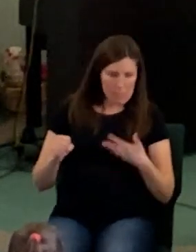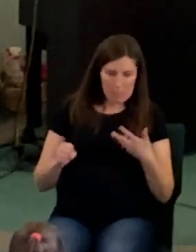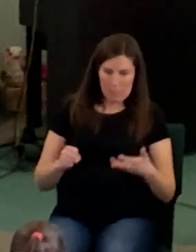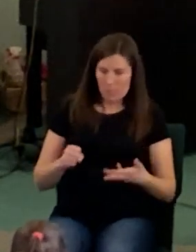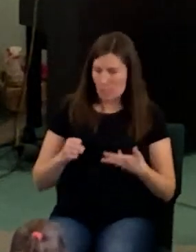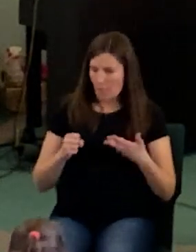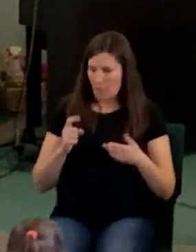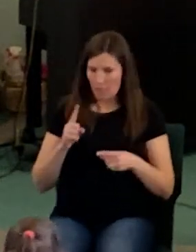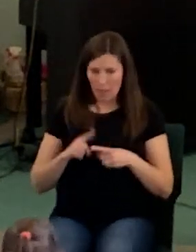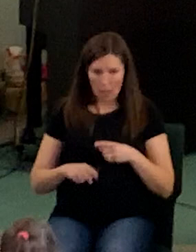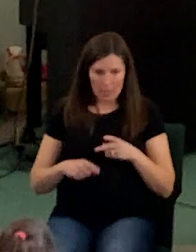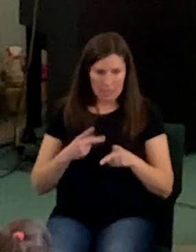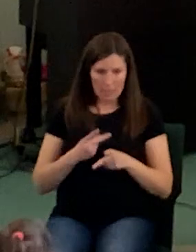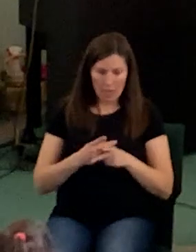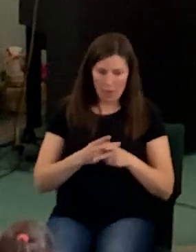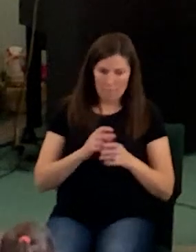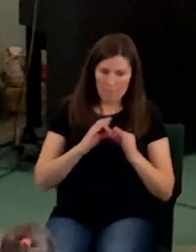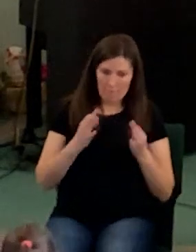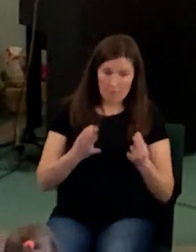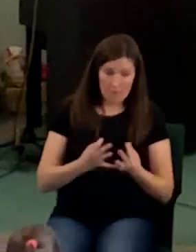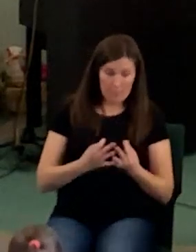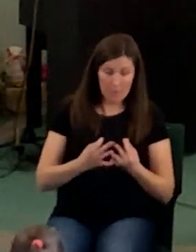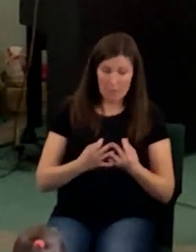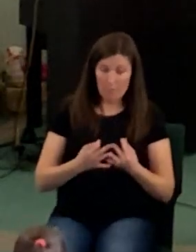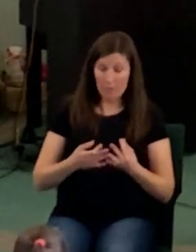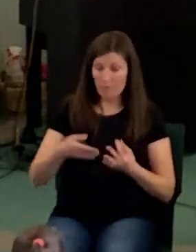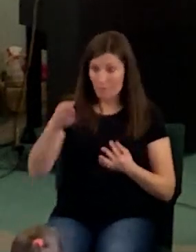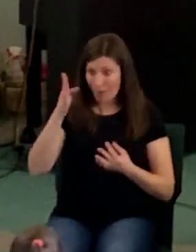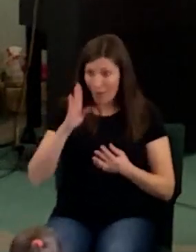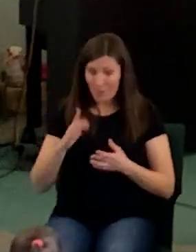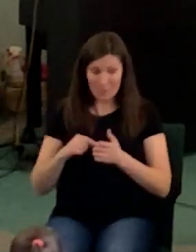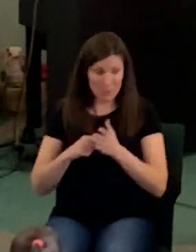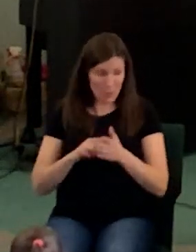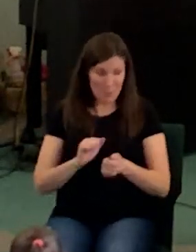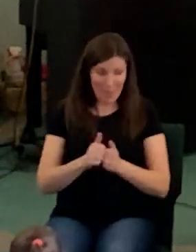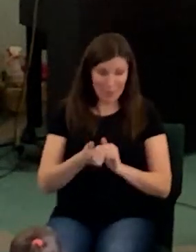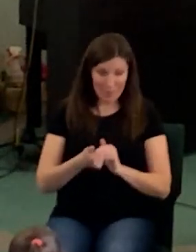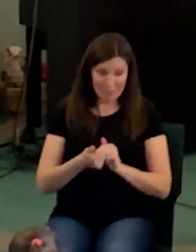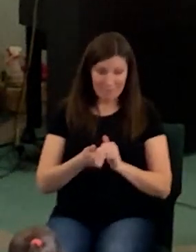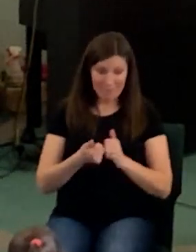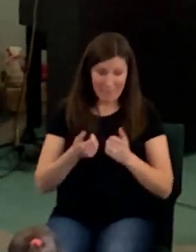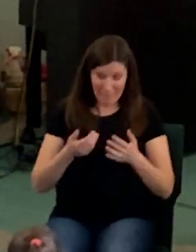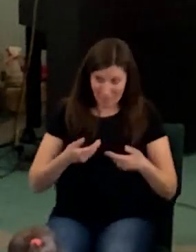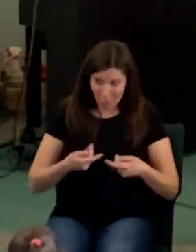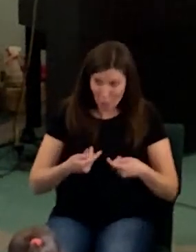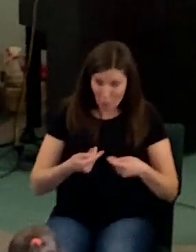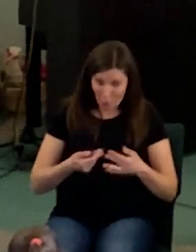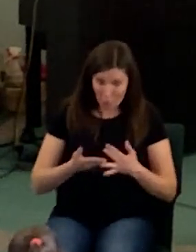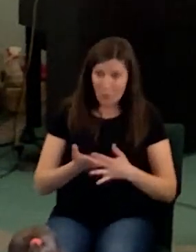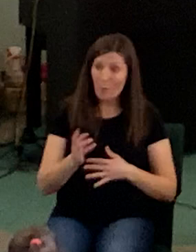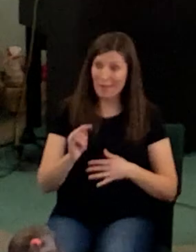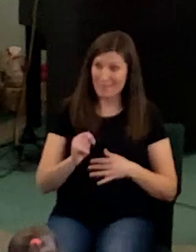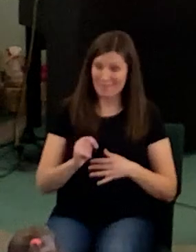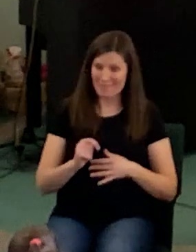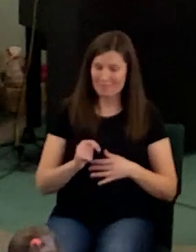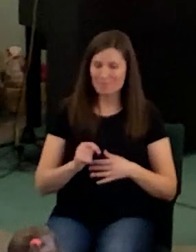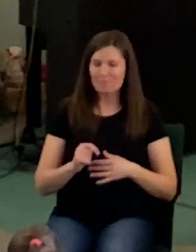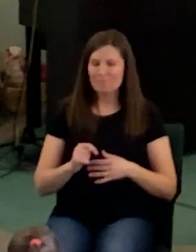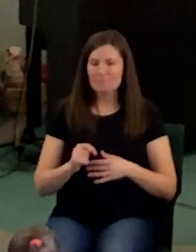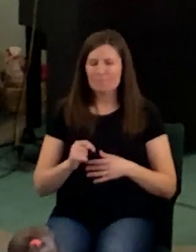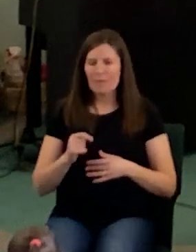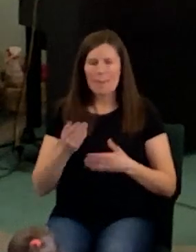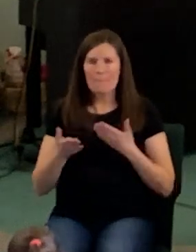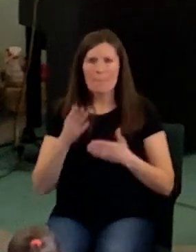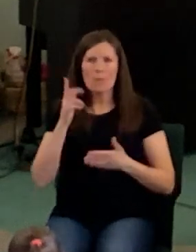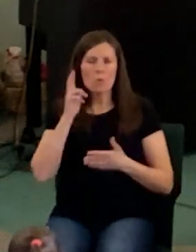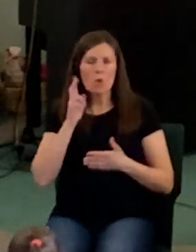family, God will show them how to get through it. Jeremy Camp is a modern musician you might